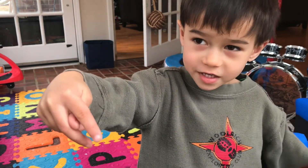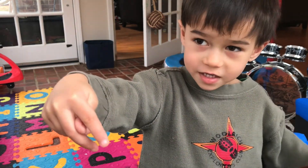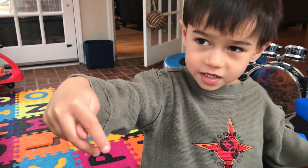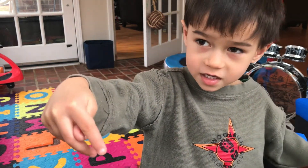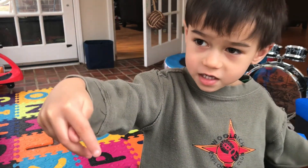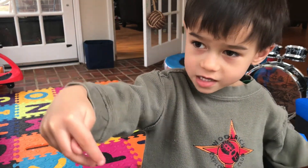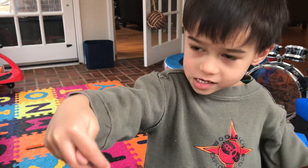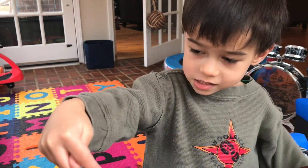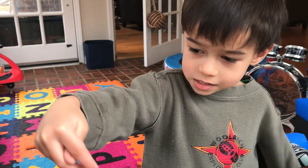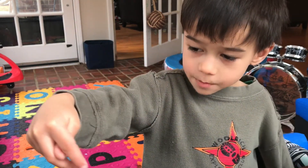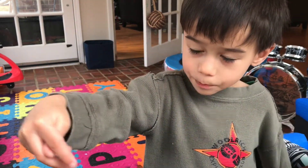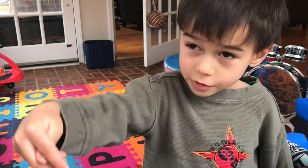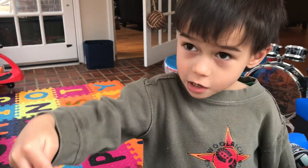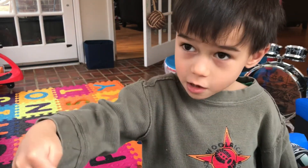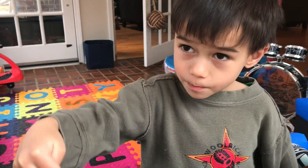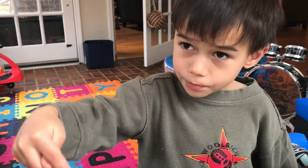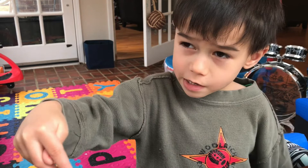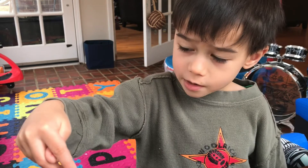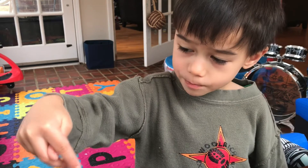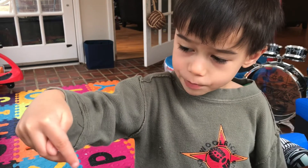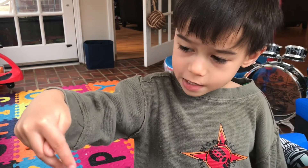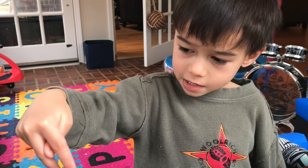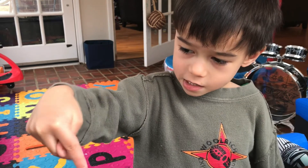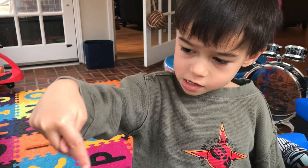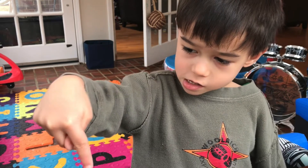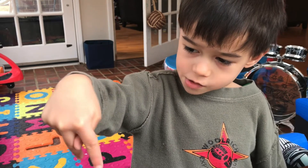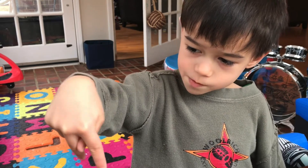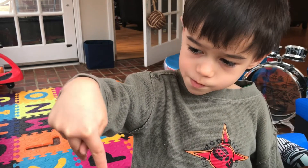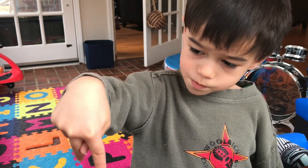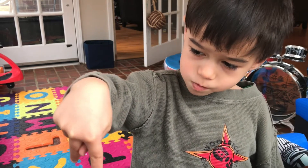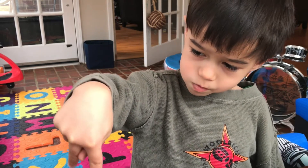the sound of P? P, P, P. That's right. P.